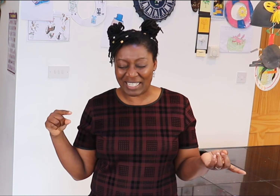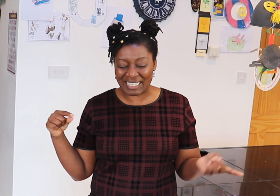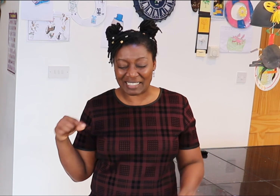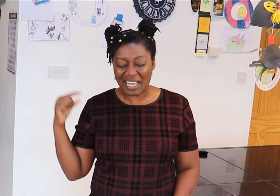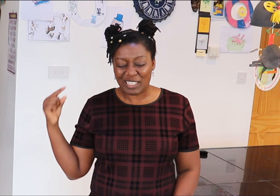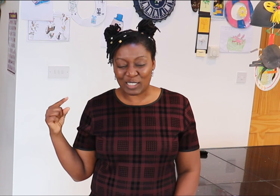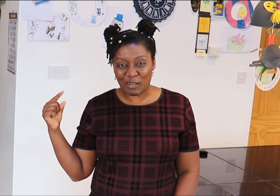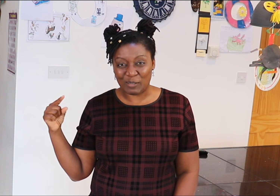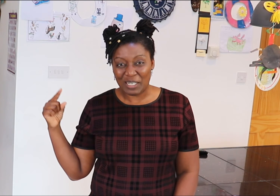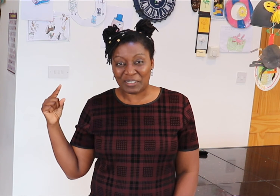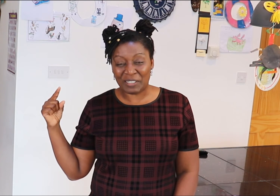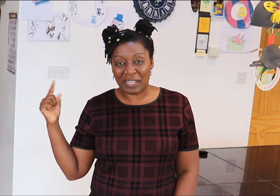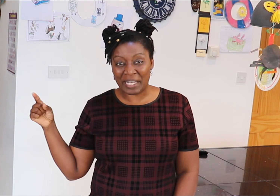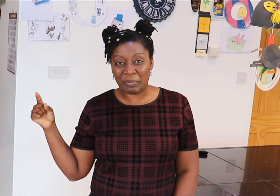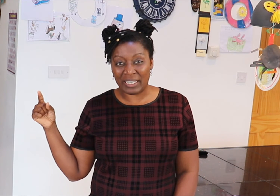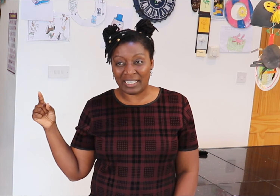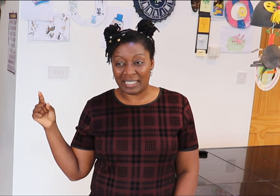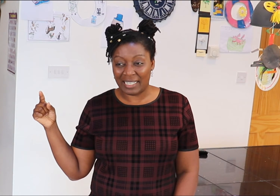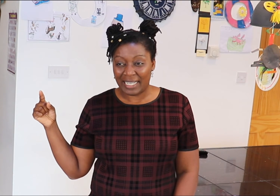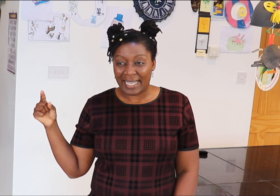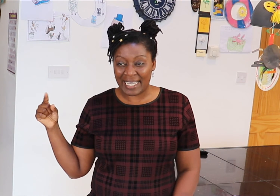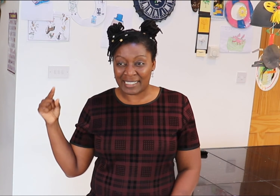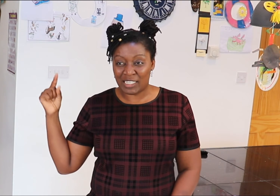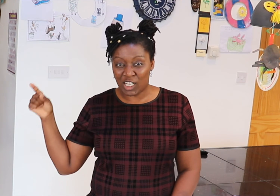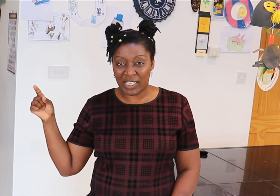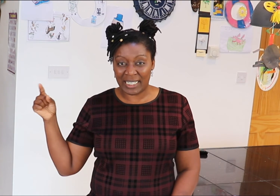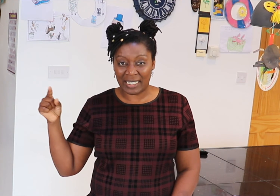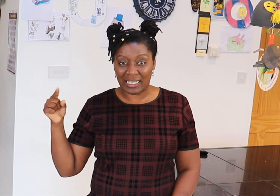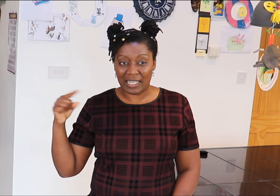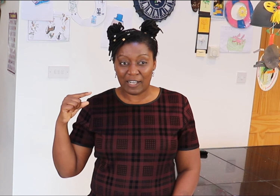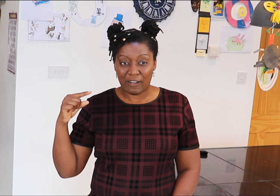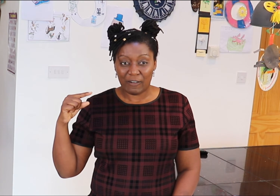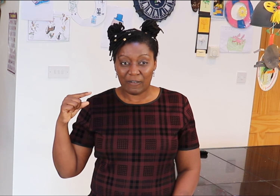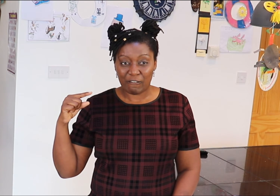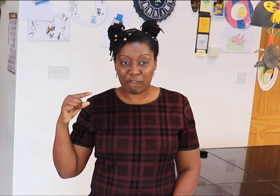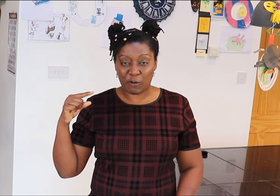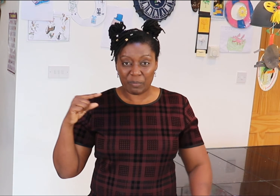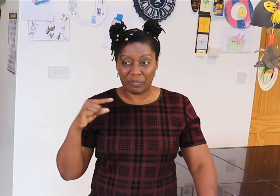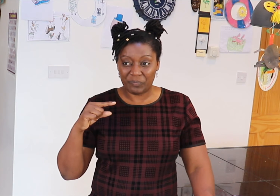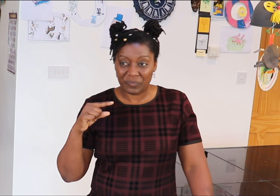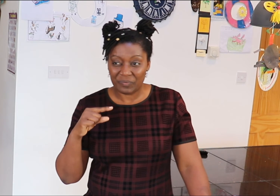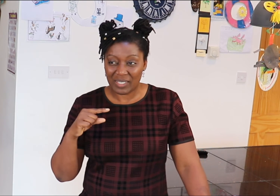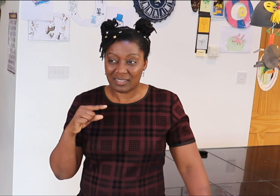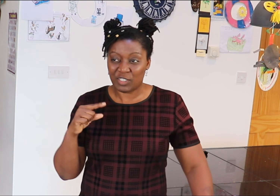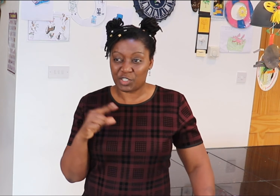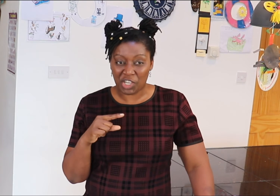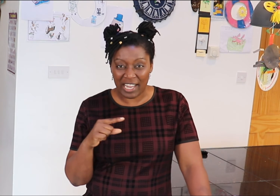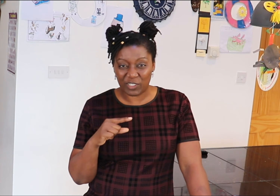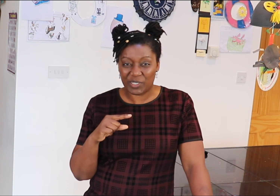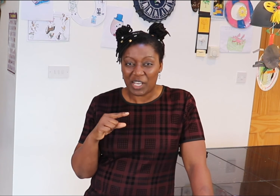make sense? So your inner being is learning from your child,